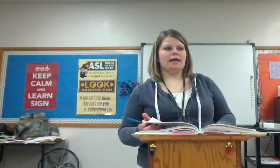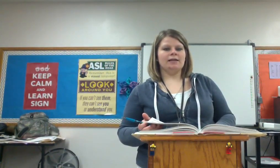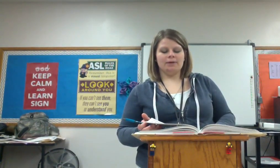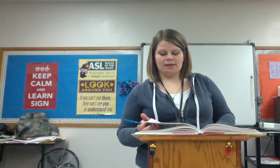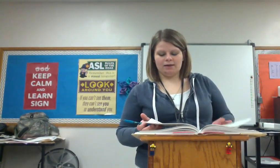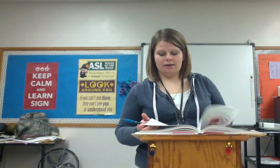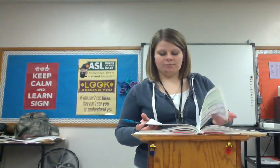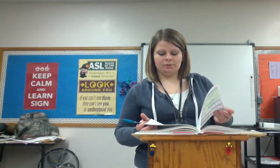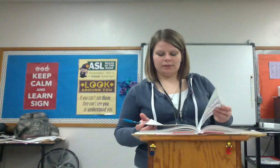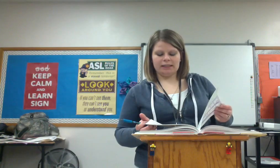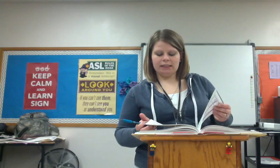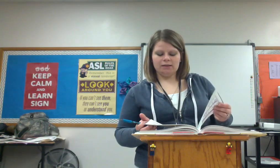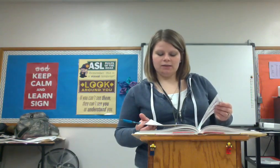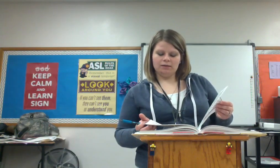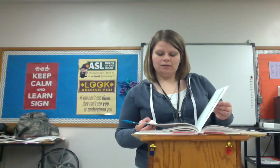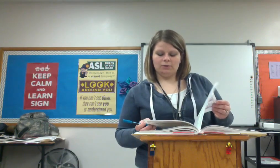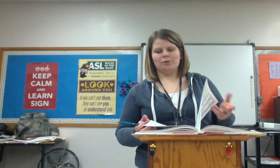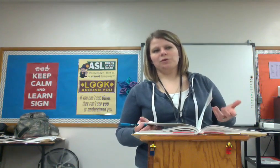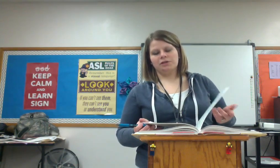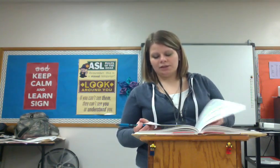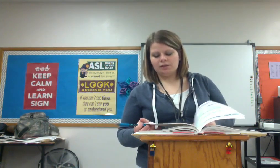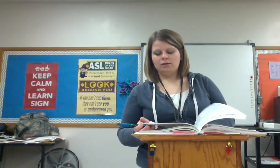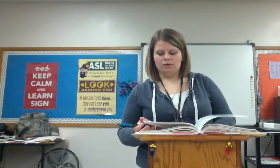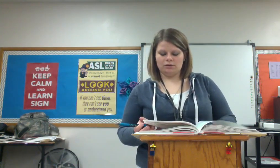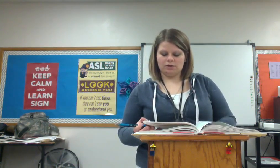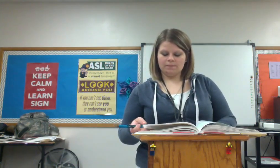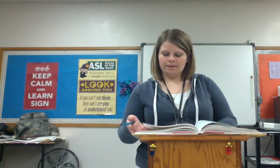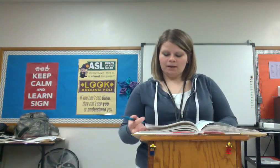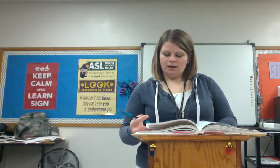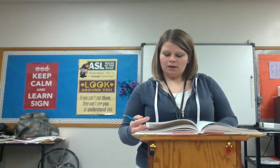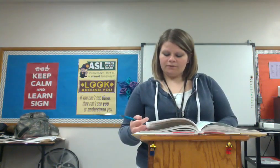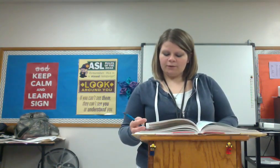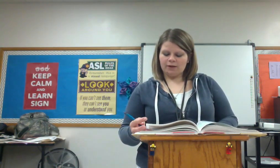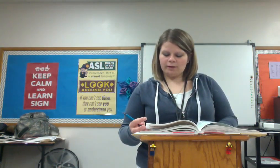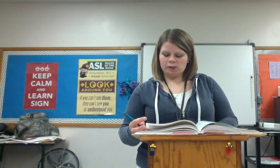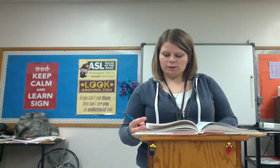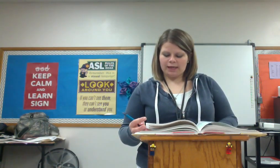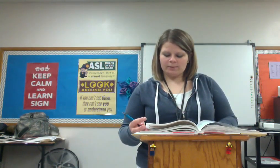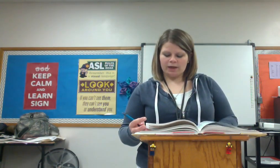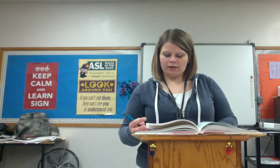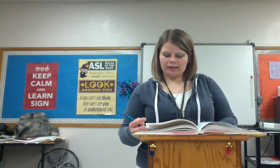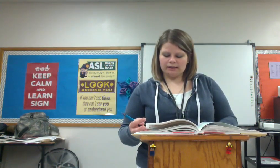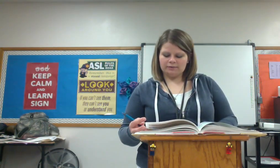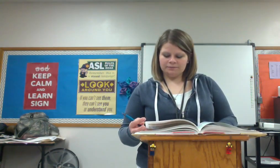that and make it employee or worker, or a few other ones were librarian,